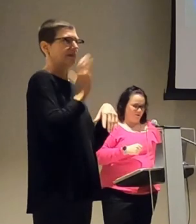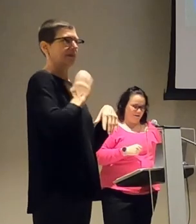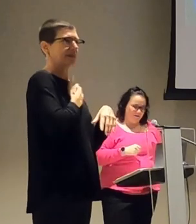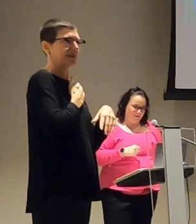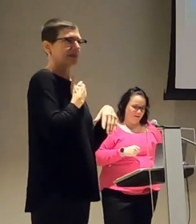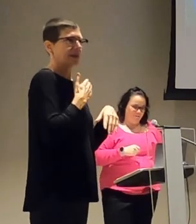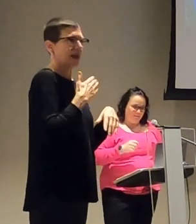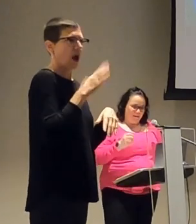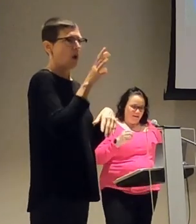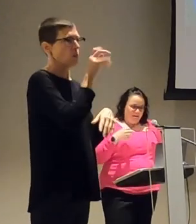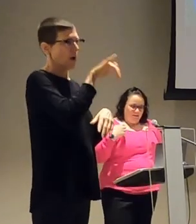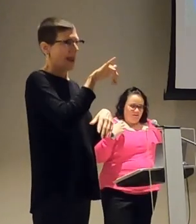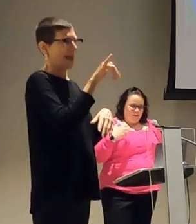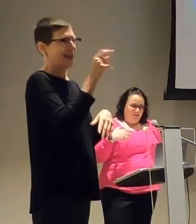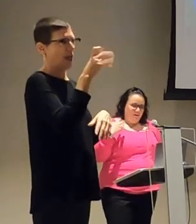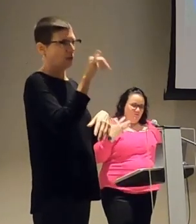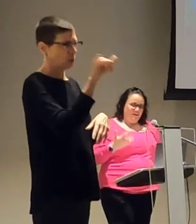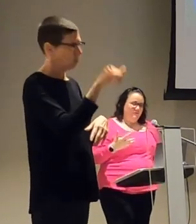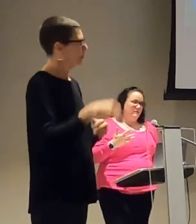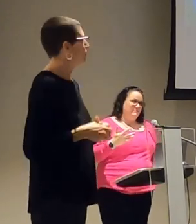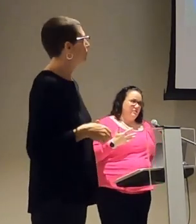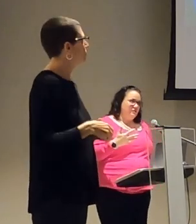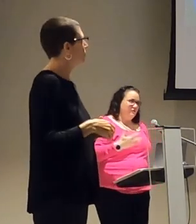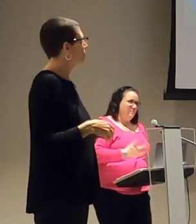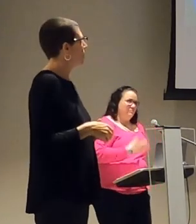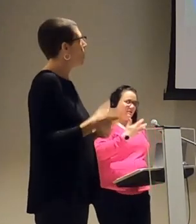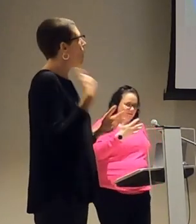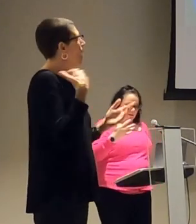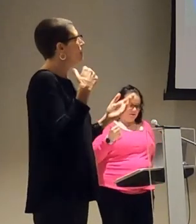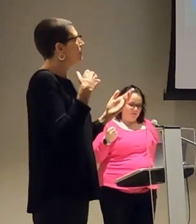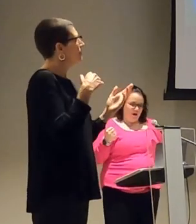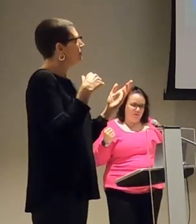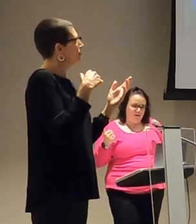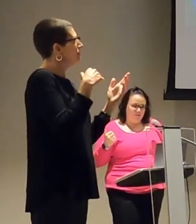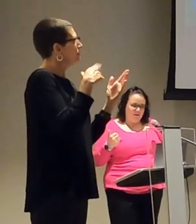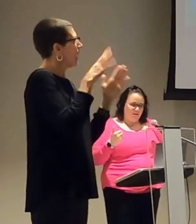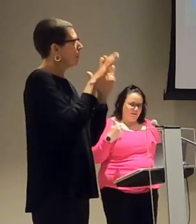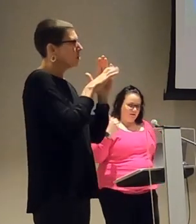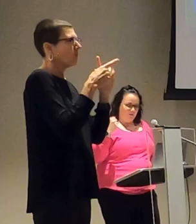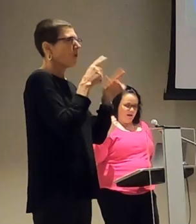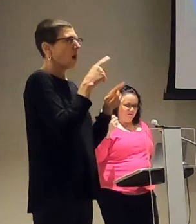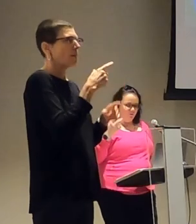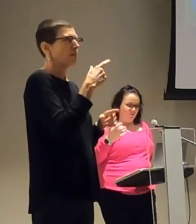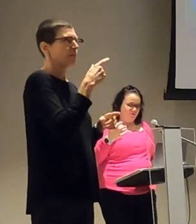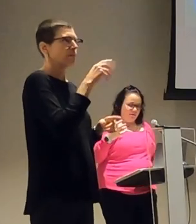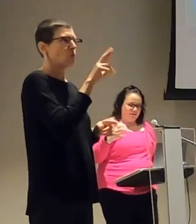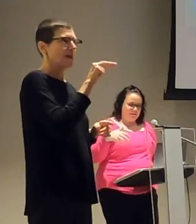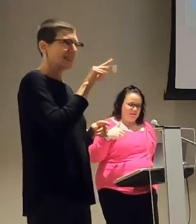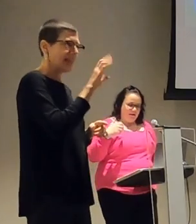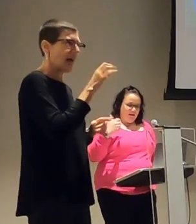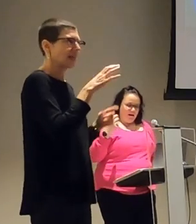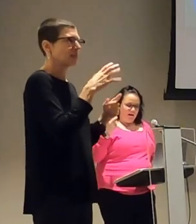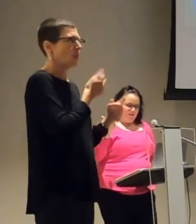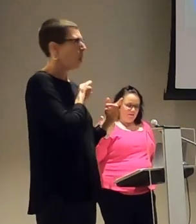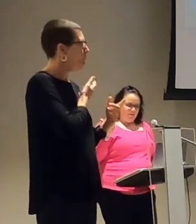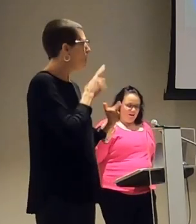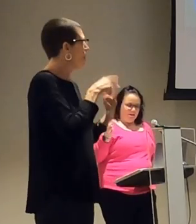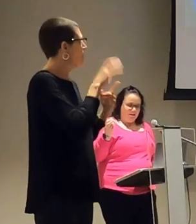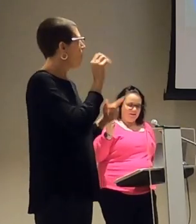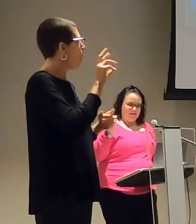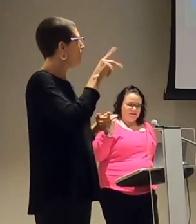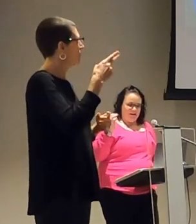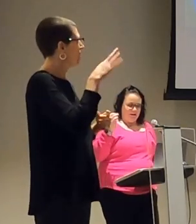gray gallery as well. So we have images from a Renaissance poem, then we have Orpheus